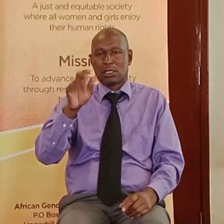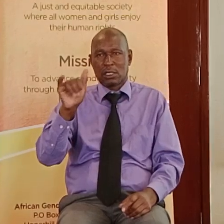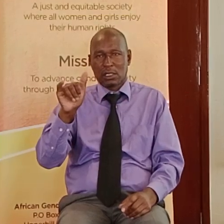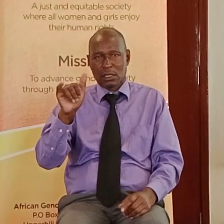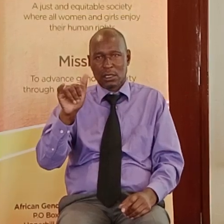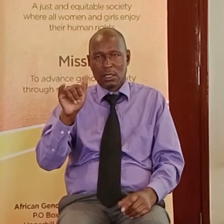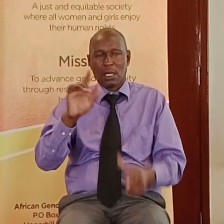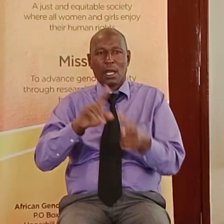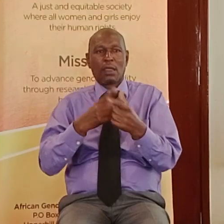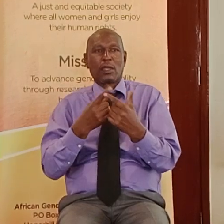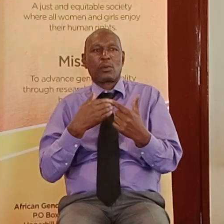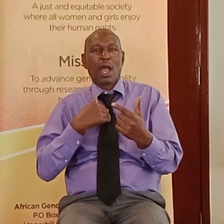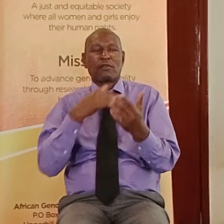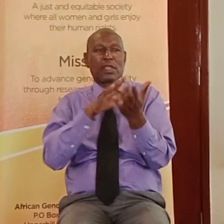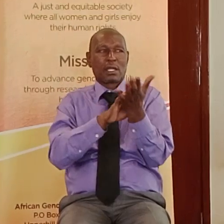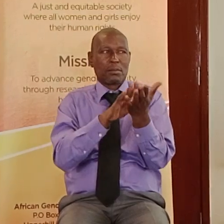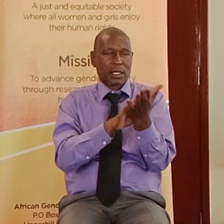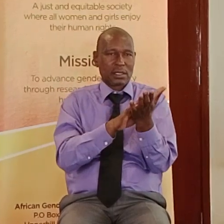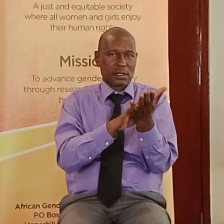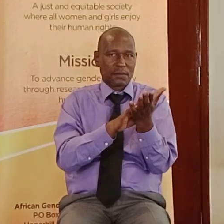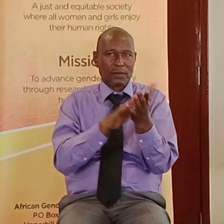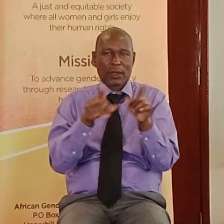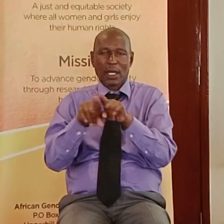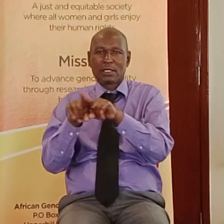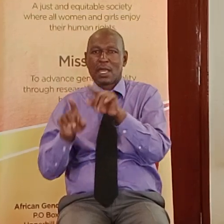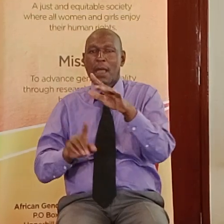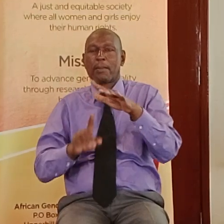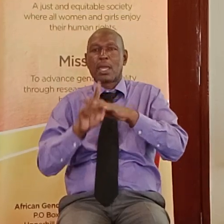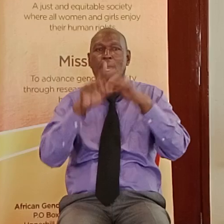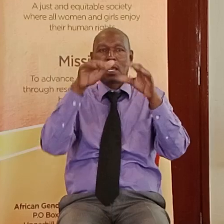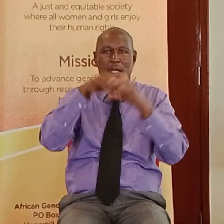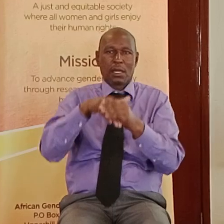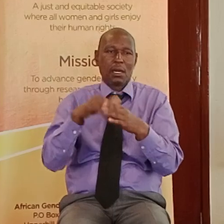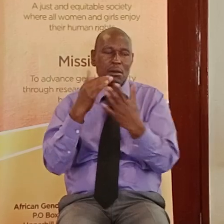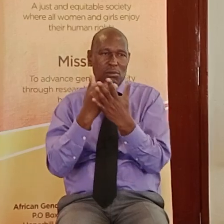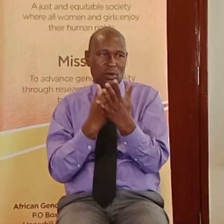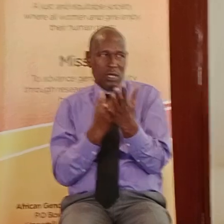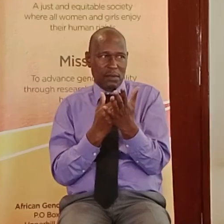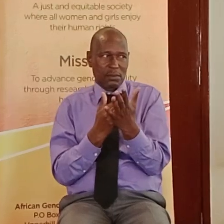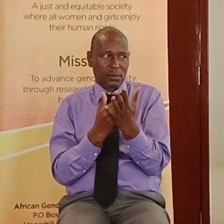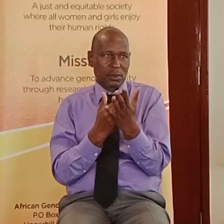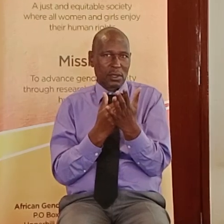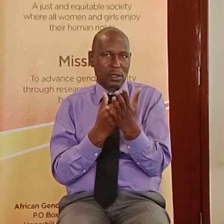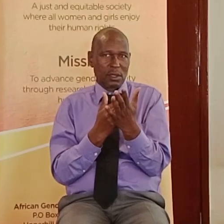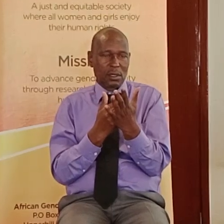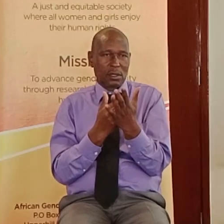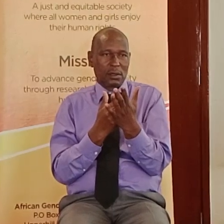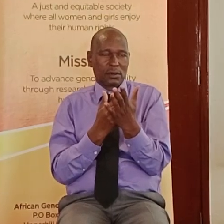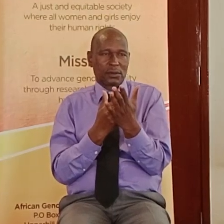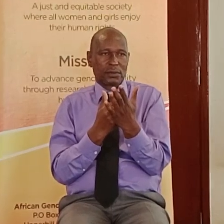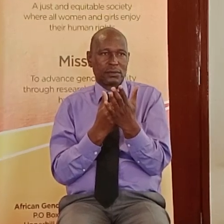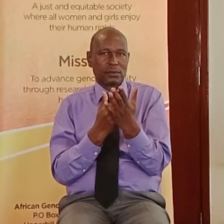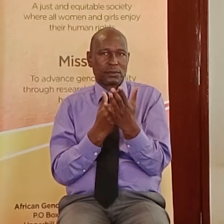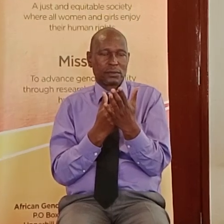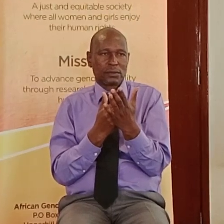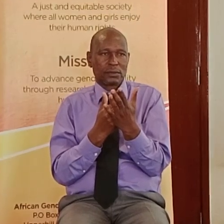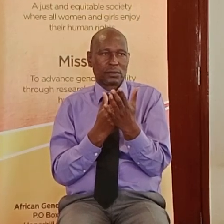do the remarks as they appear in the program, having Femnet Gem Trust. Then the State Department